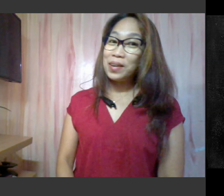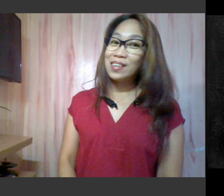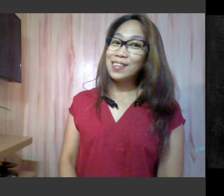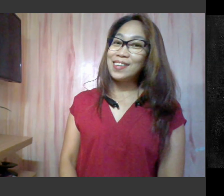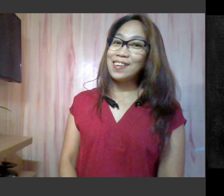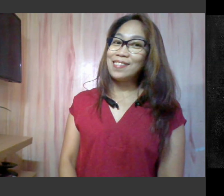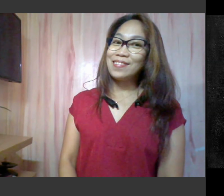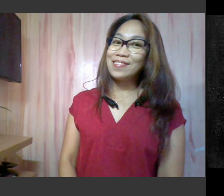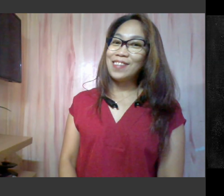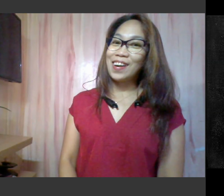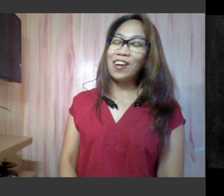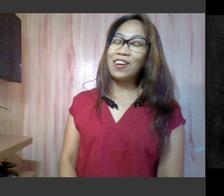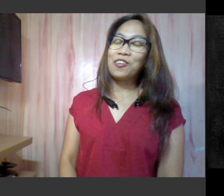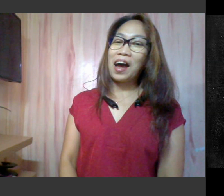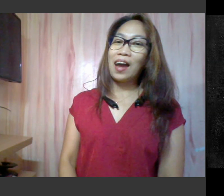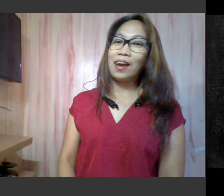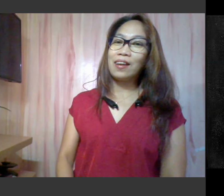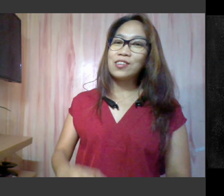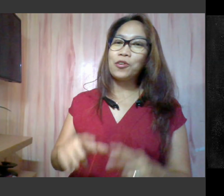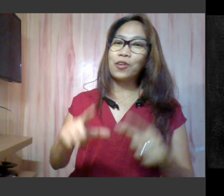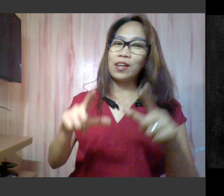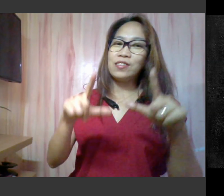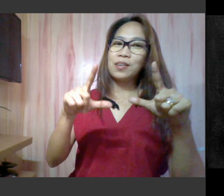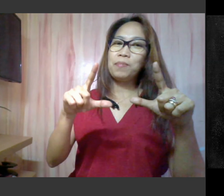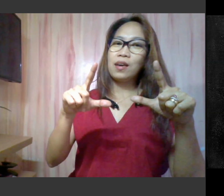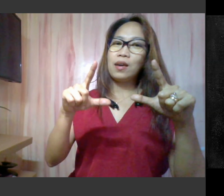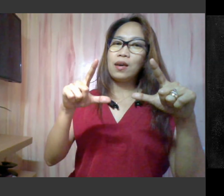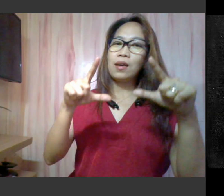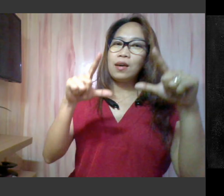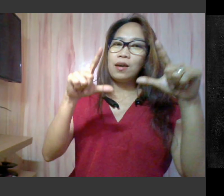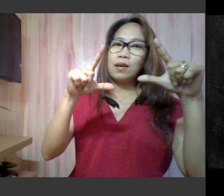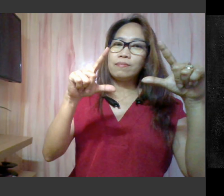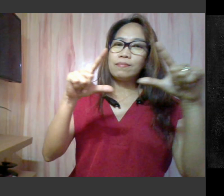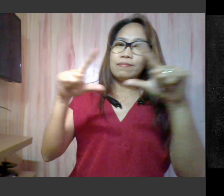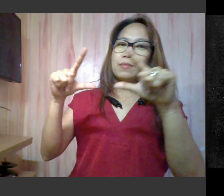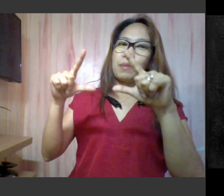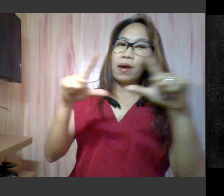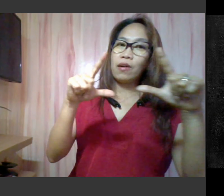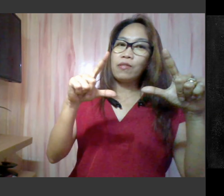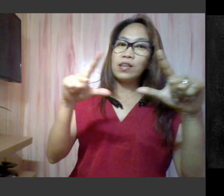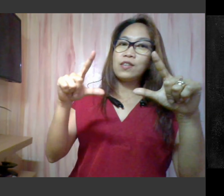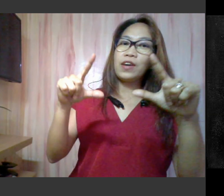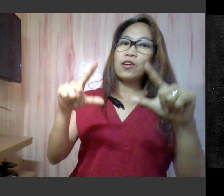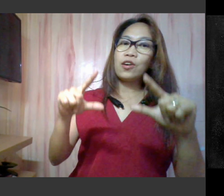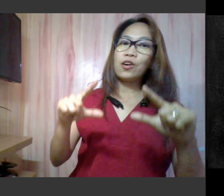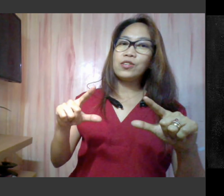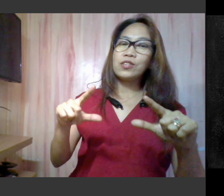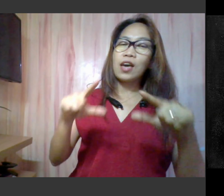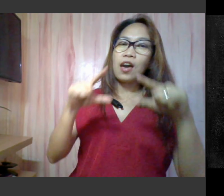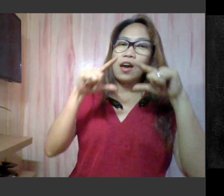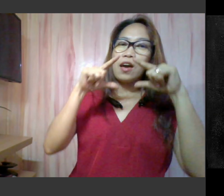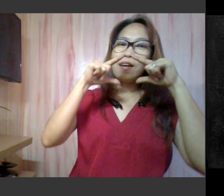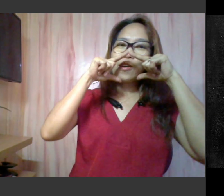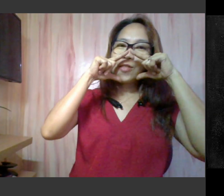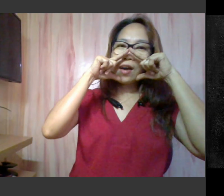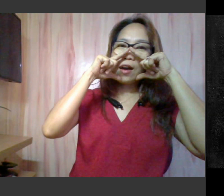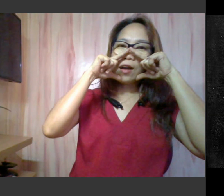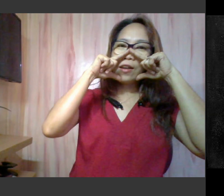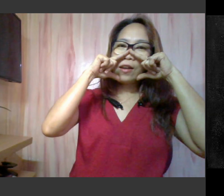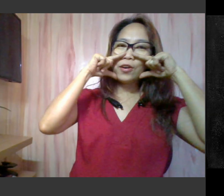This one is easy, iconic, right? So you can simply prepare these fingers